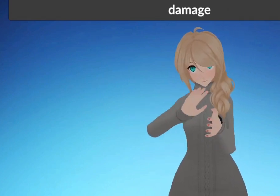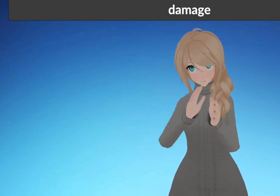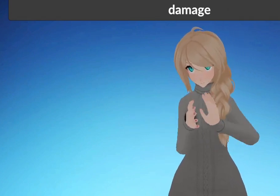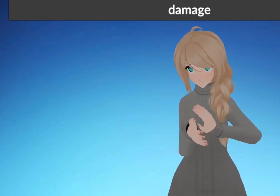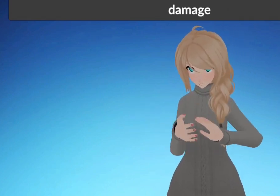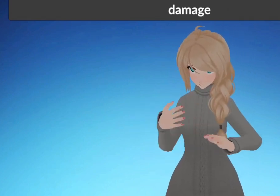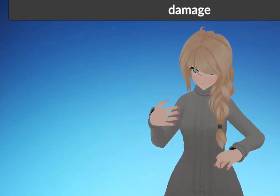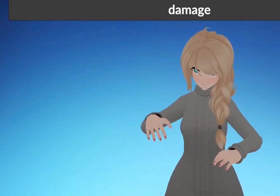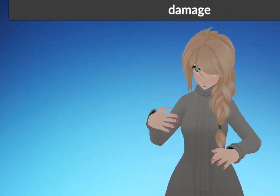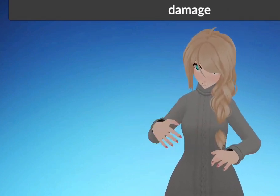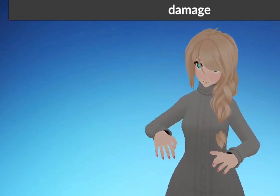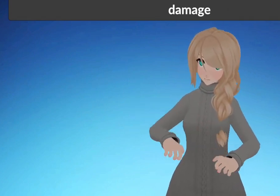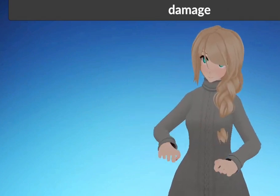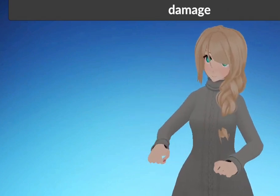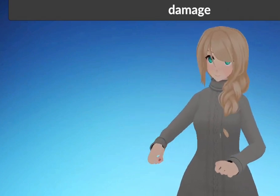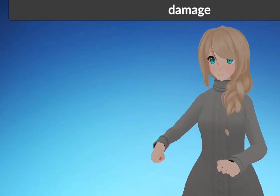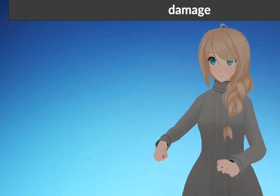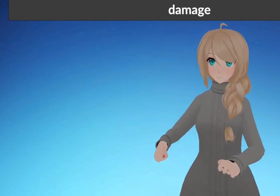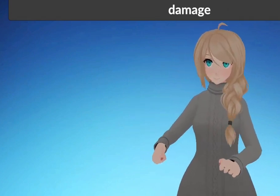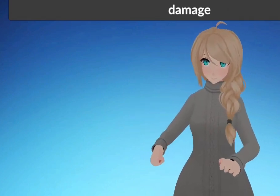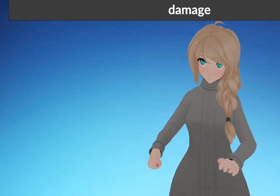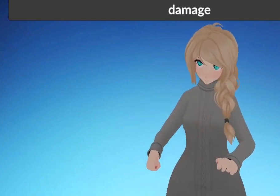Badly damage. Ouch.